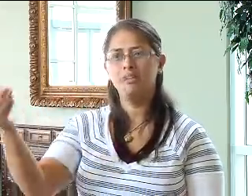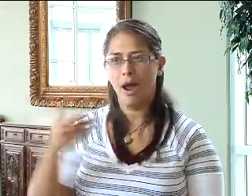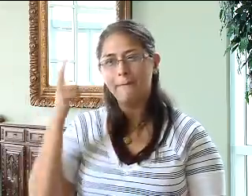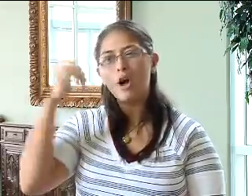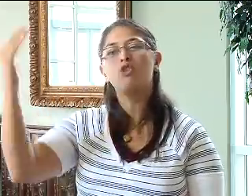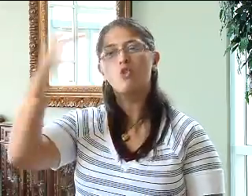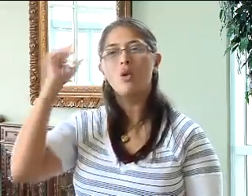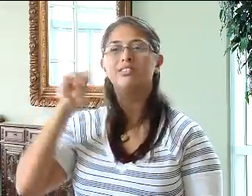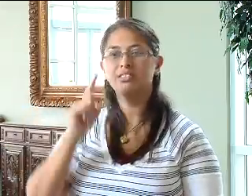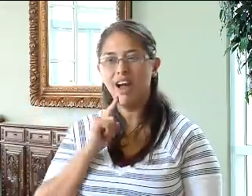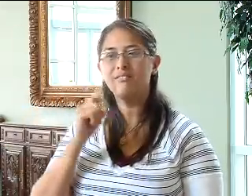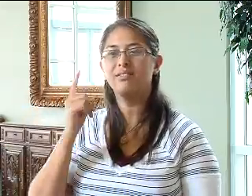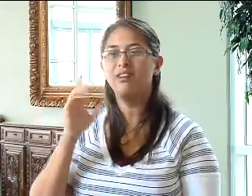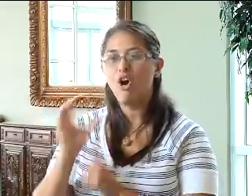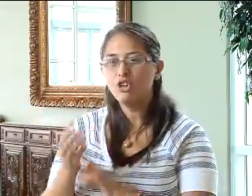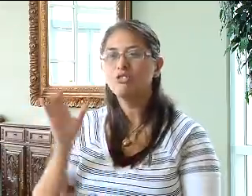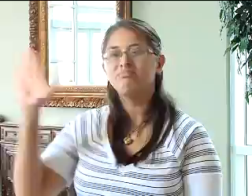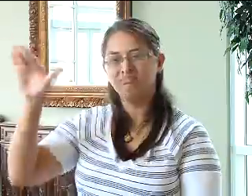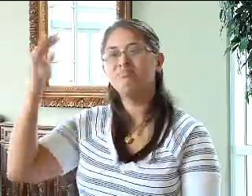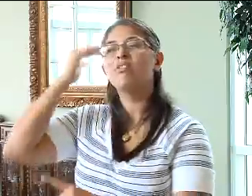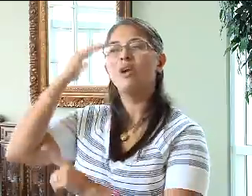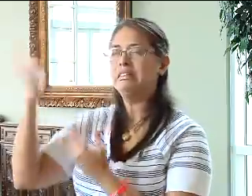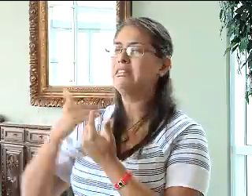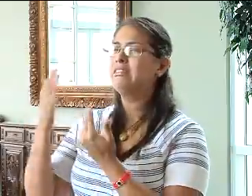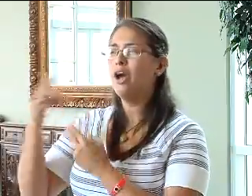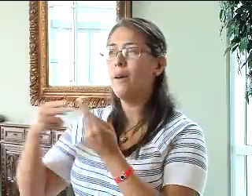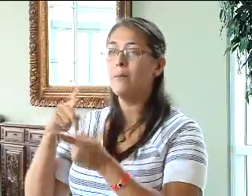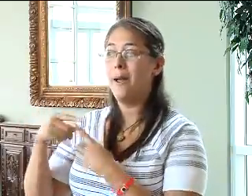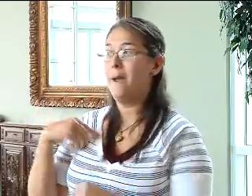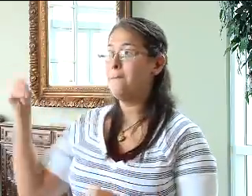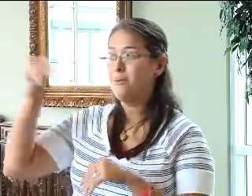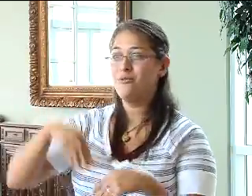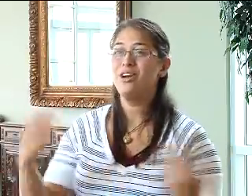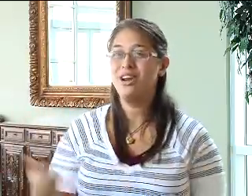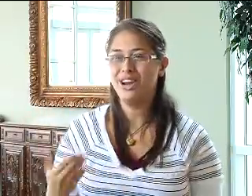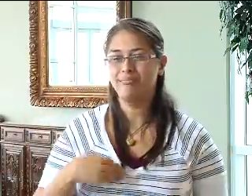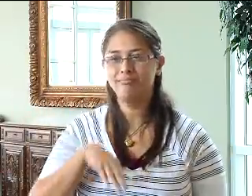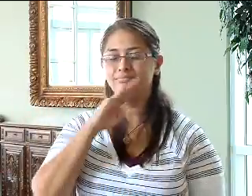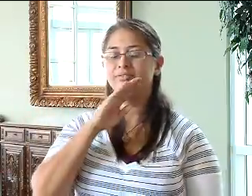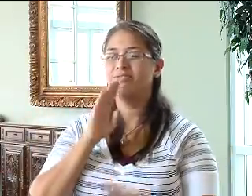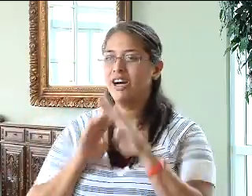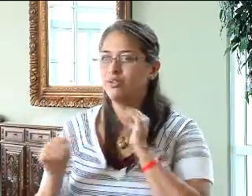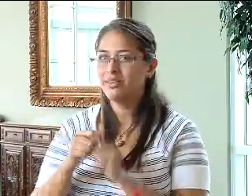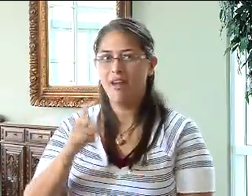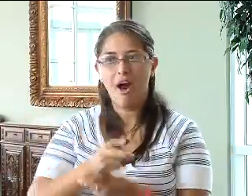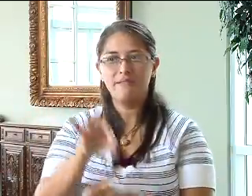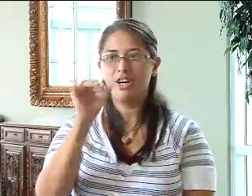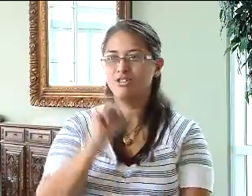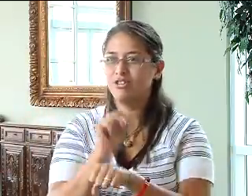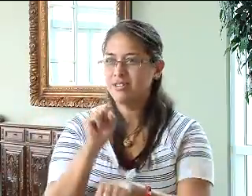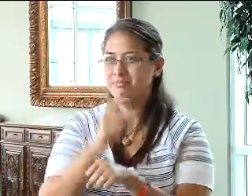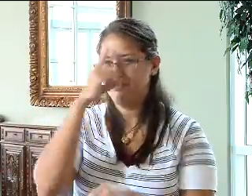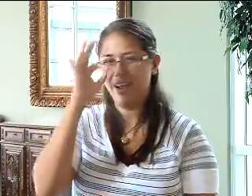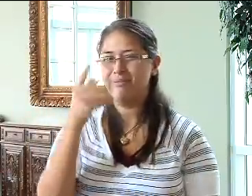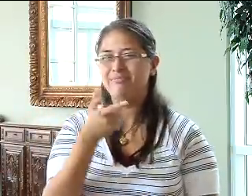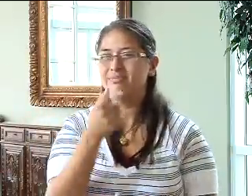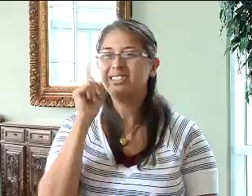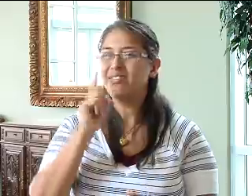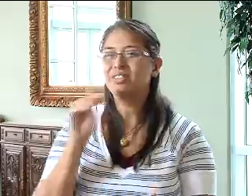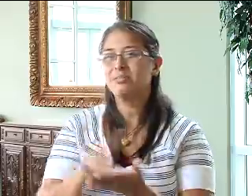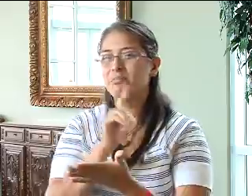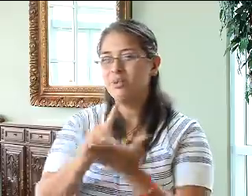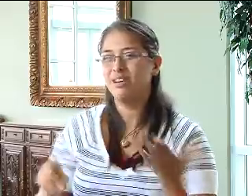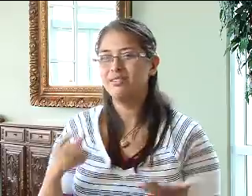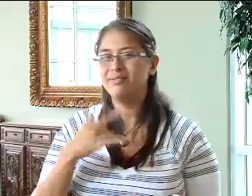When I worked in Austin, they know deaf culture over there because that's where the Texas School for the Deaf is, but here in the Valley it's very